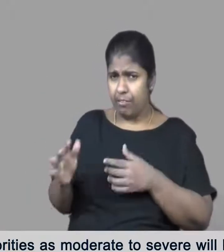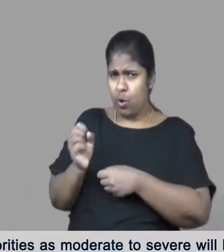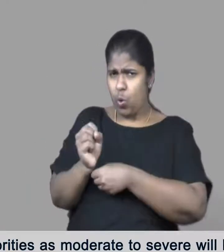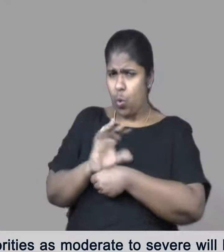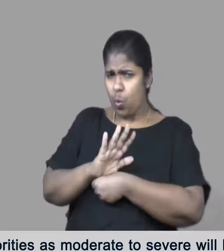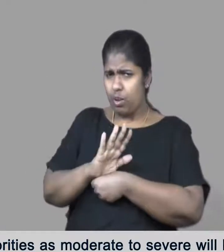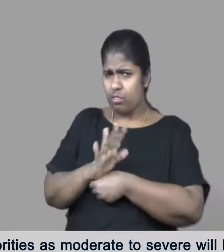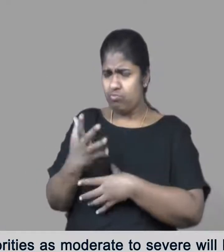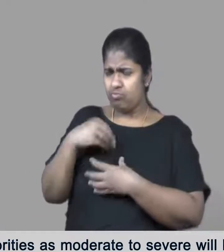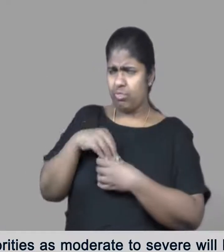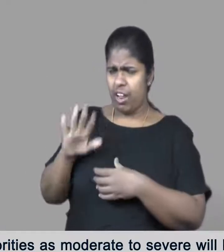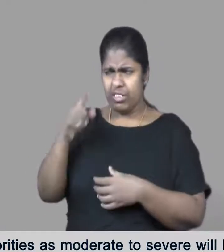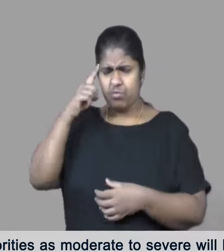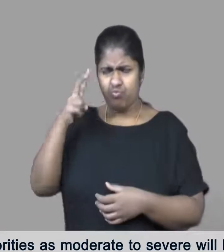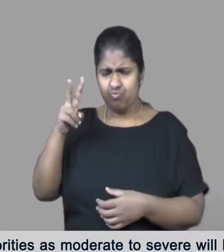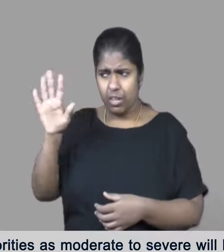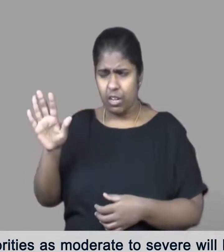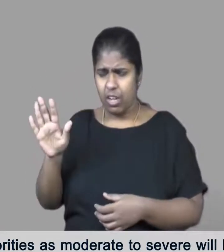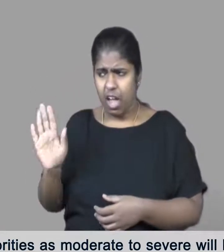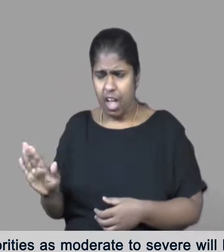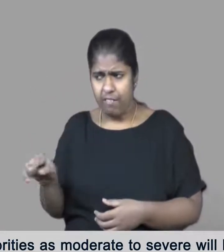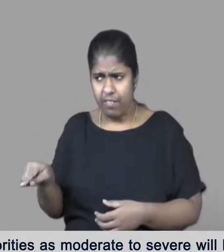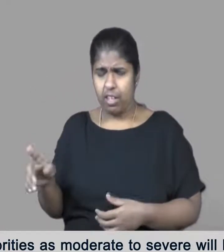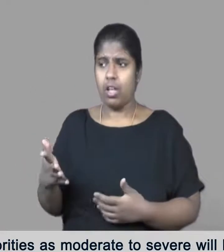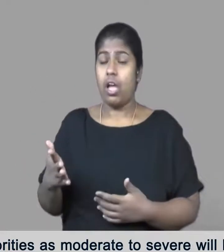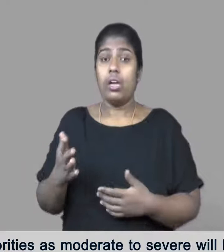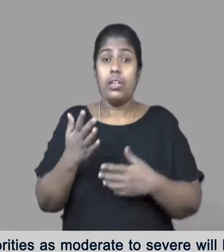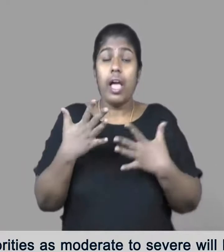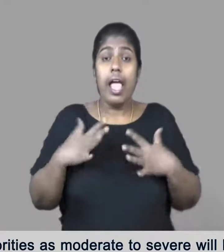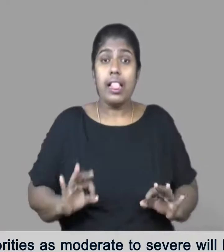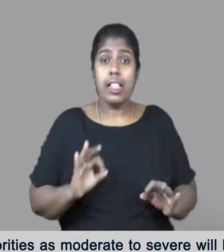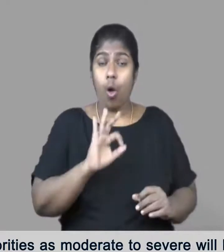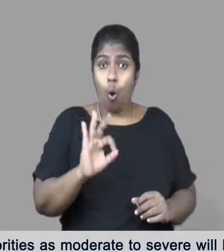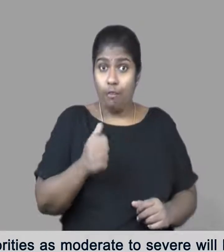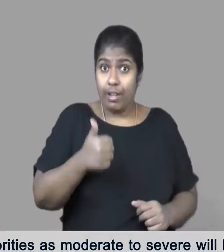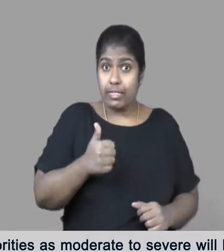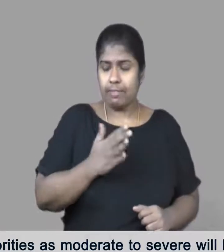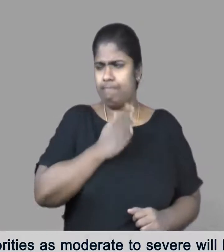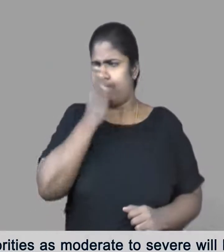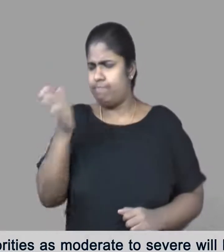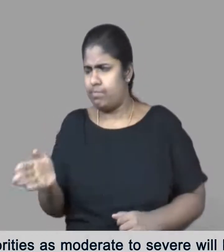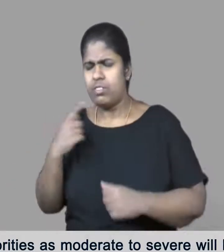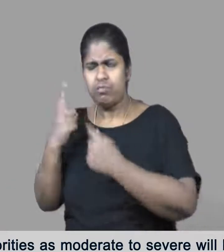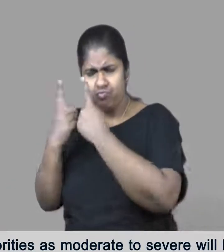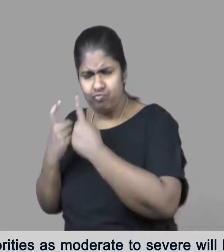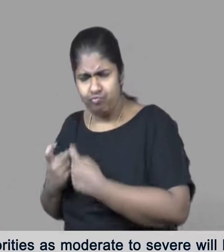Suspect case, if assessed by health authorities as